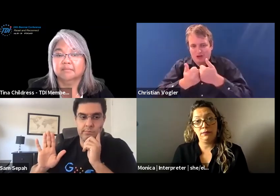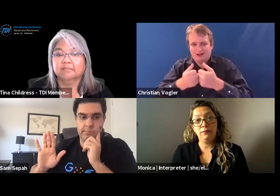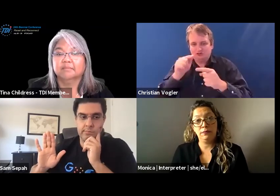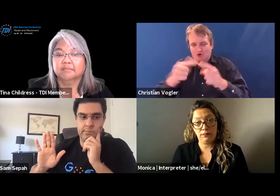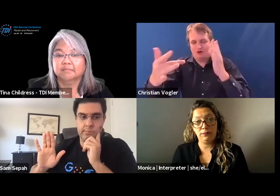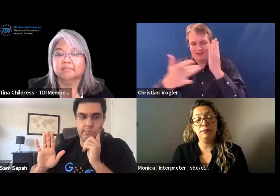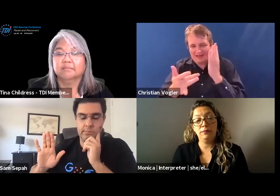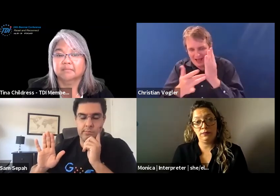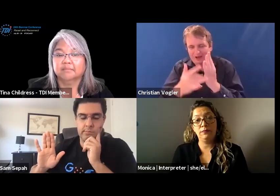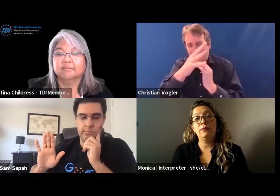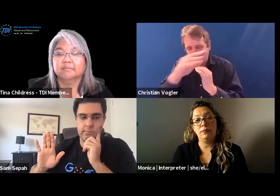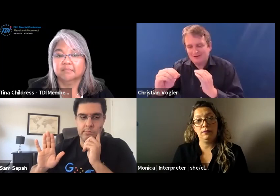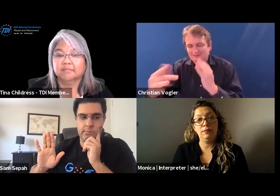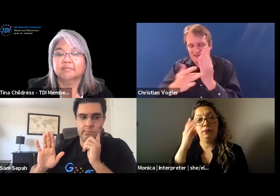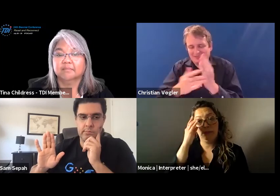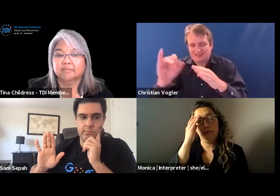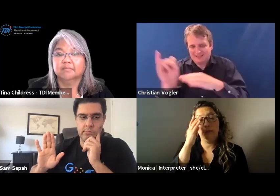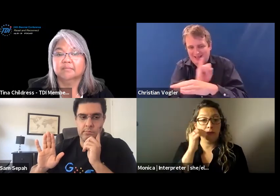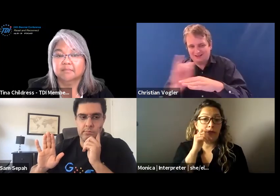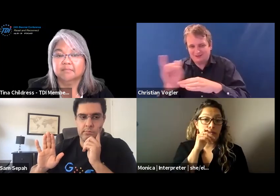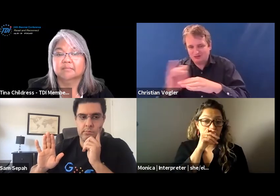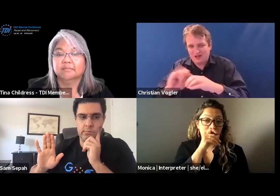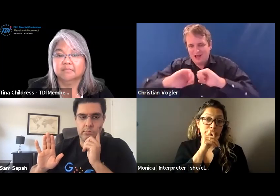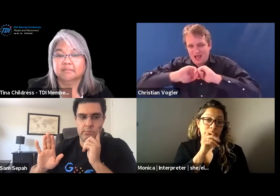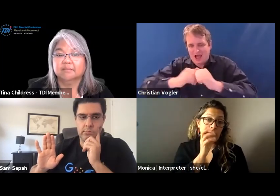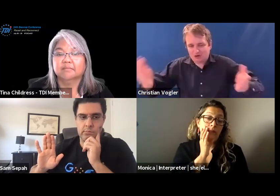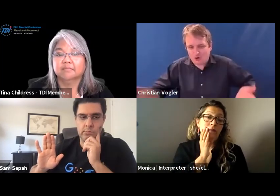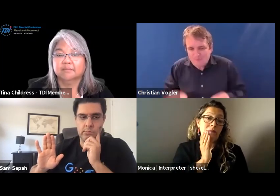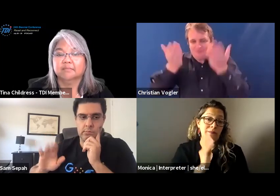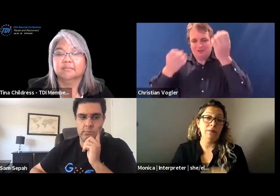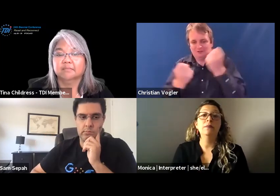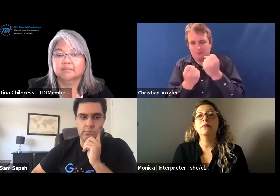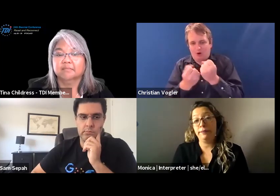So I just wanted to throw out that challenge to technology and tech industries on how to